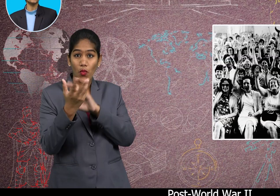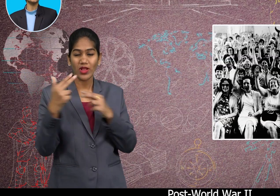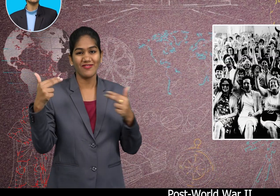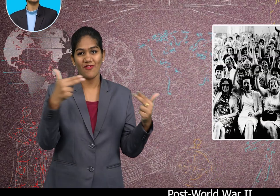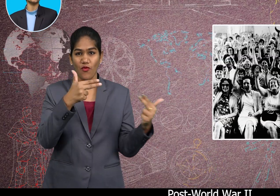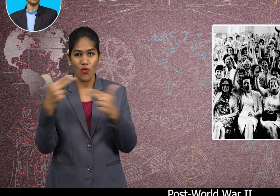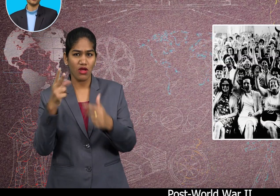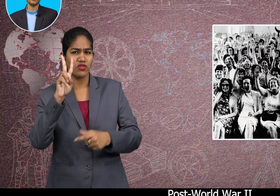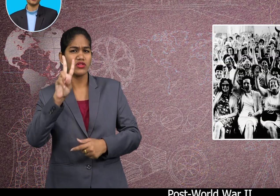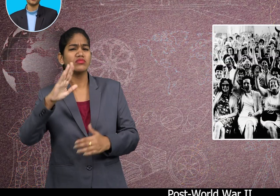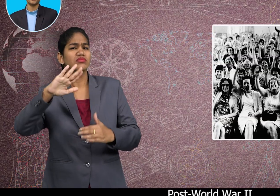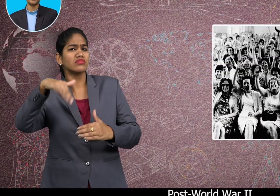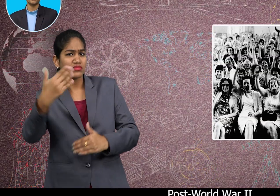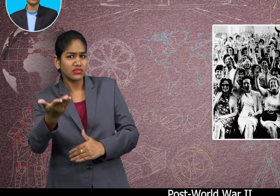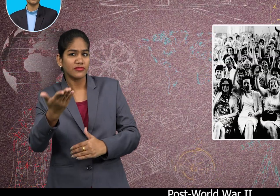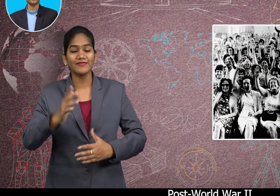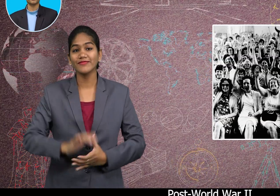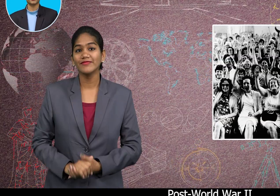Post-World War II,